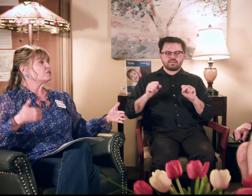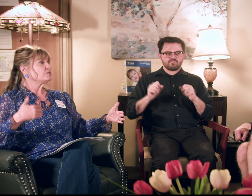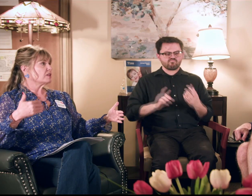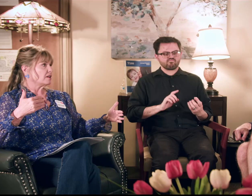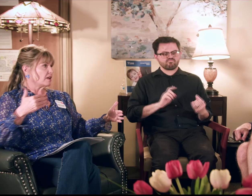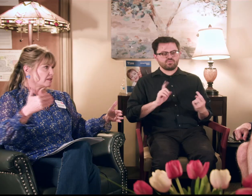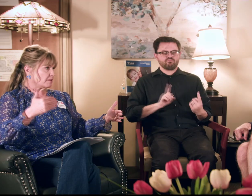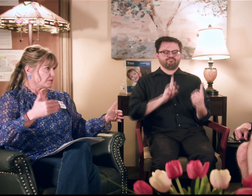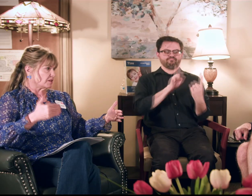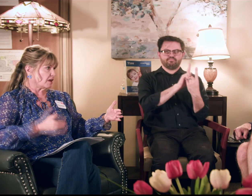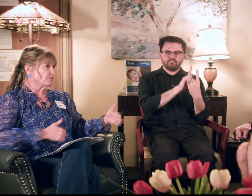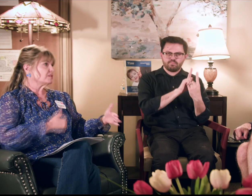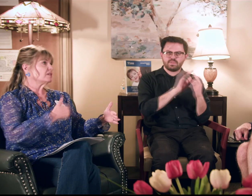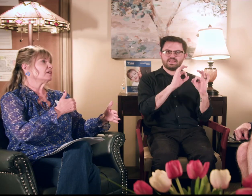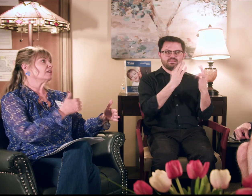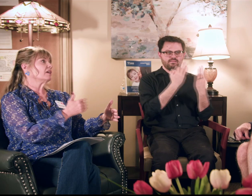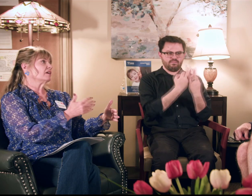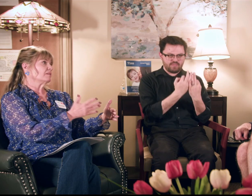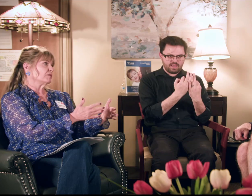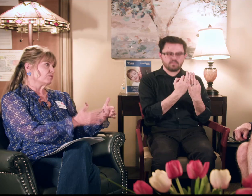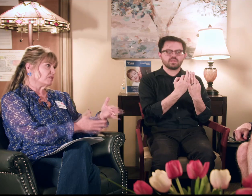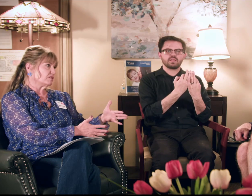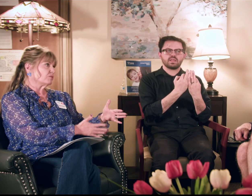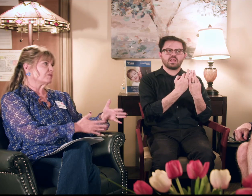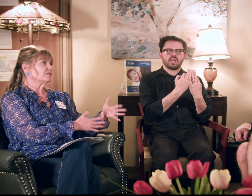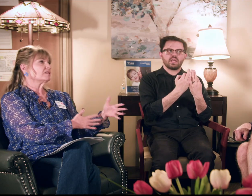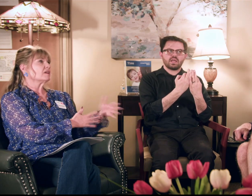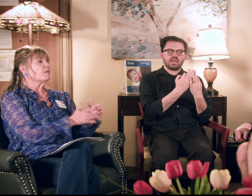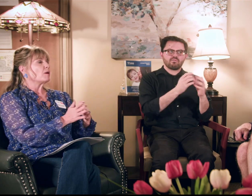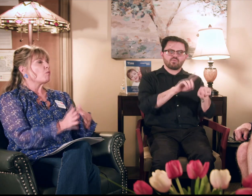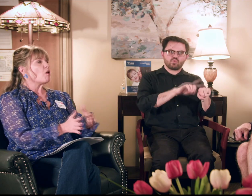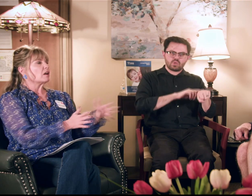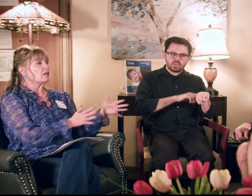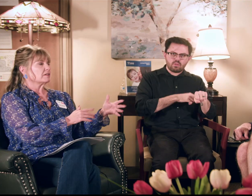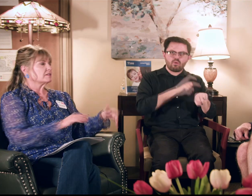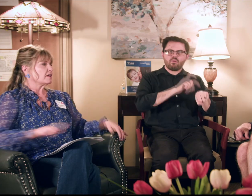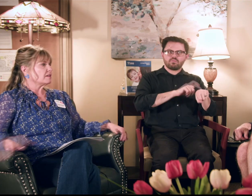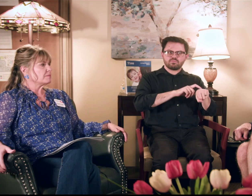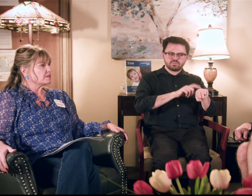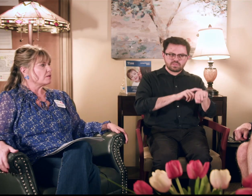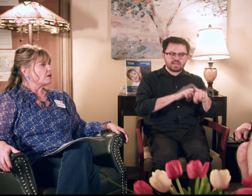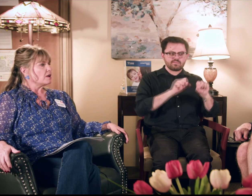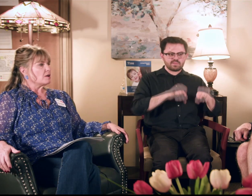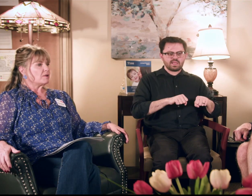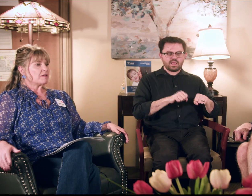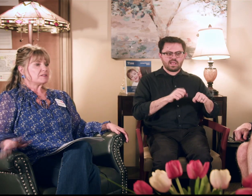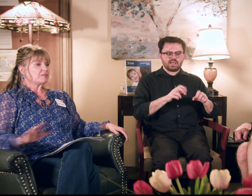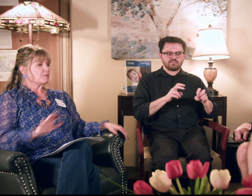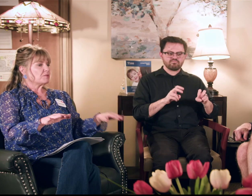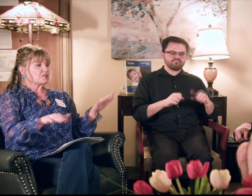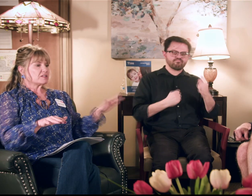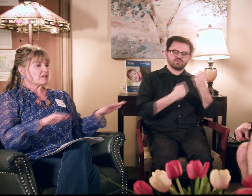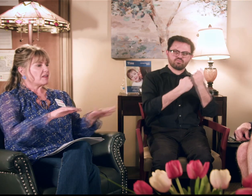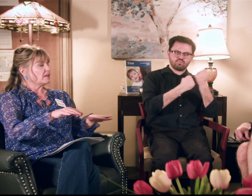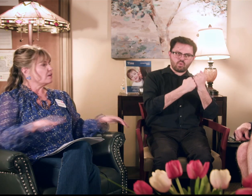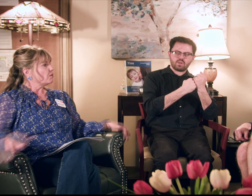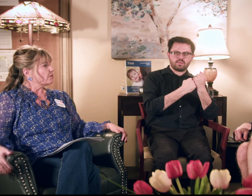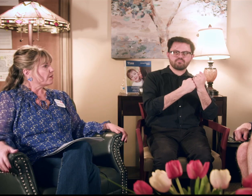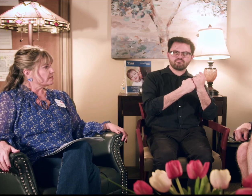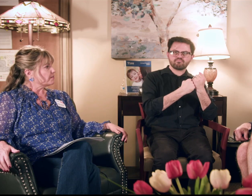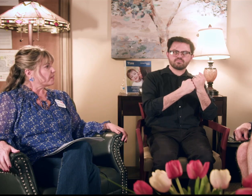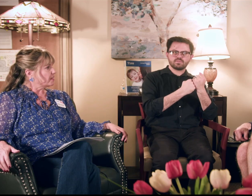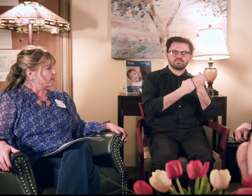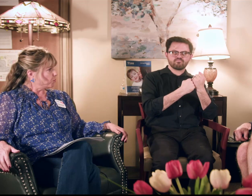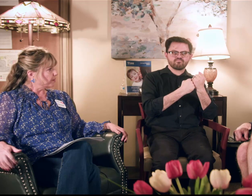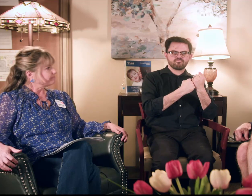with issues, connect them to counseling, connect them to resources, but walk alongside them. So we have different bridges that they